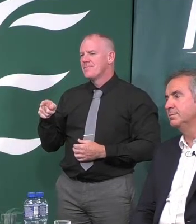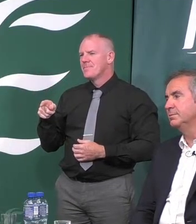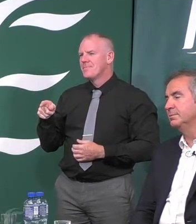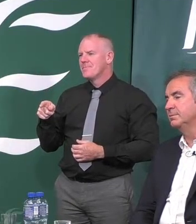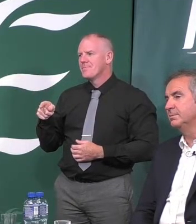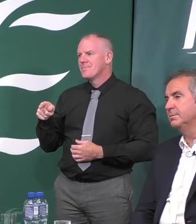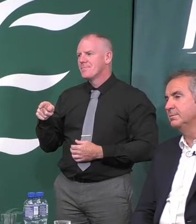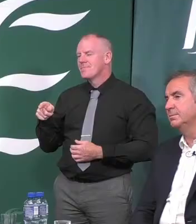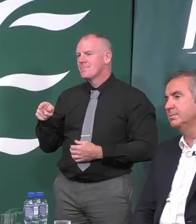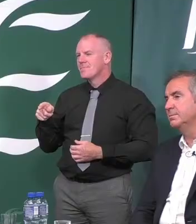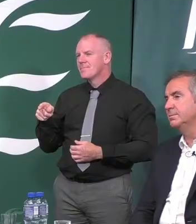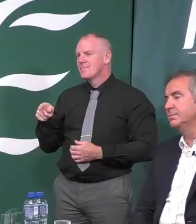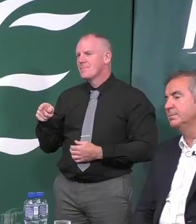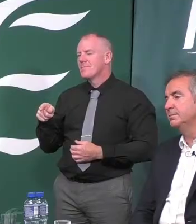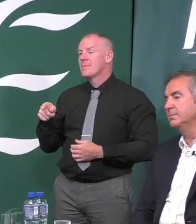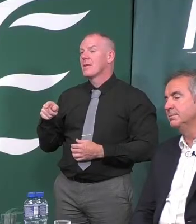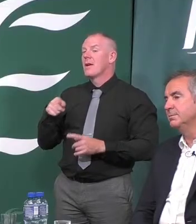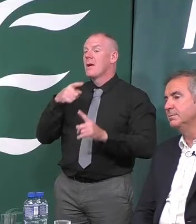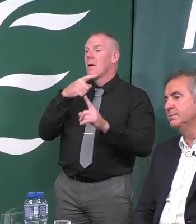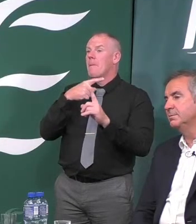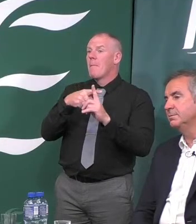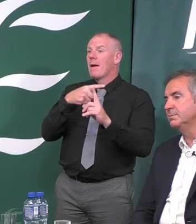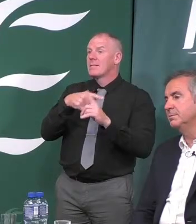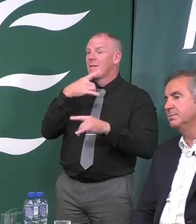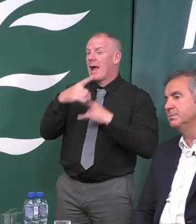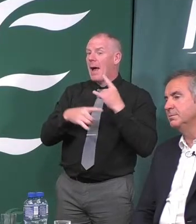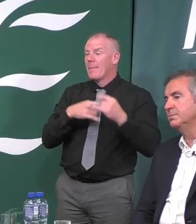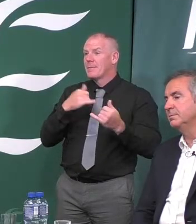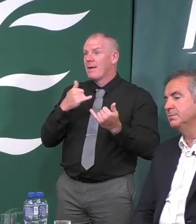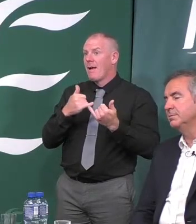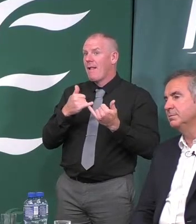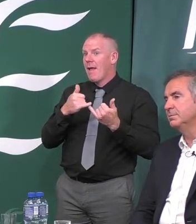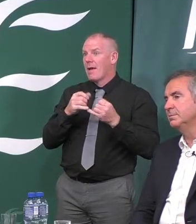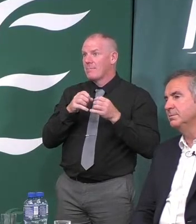So while there are positive trends such as plateauing,